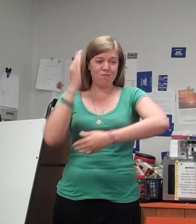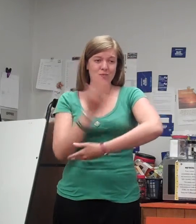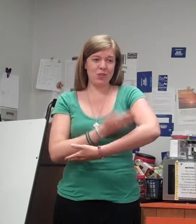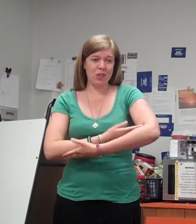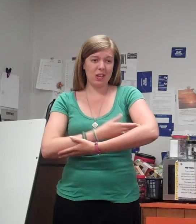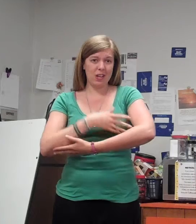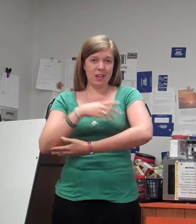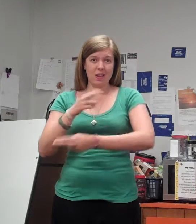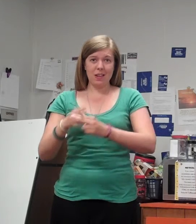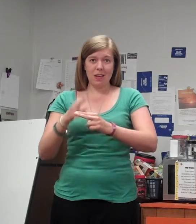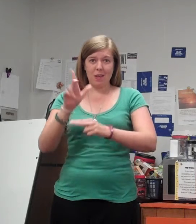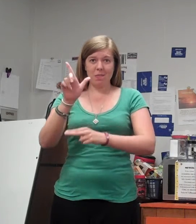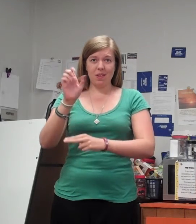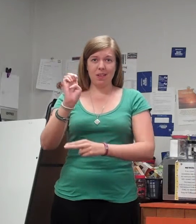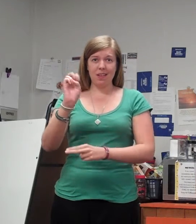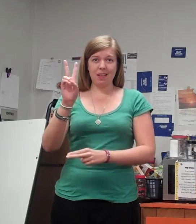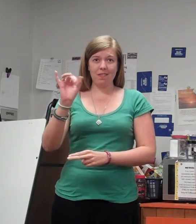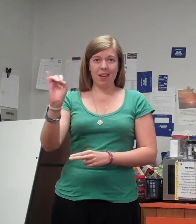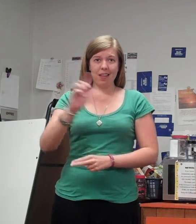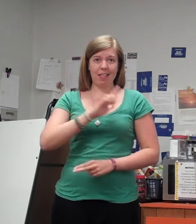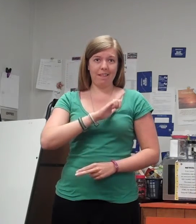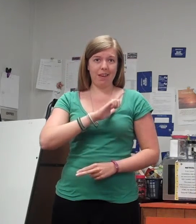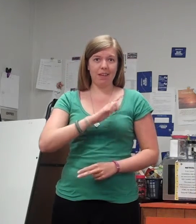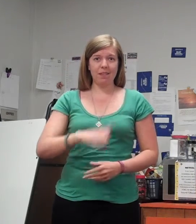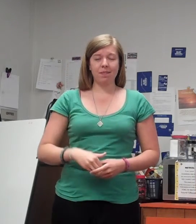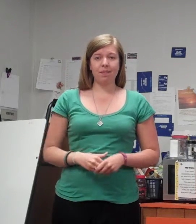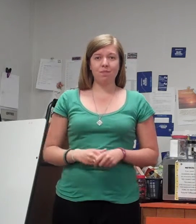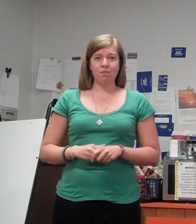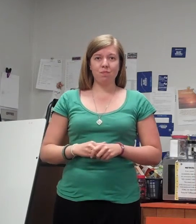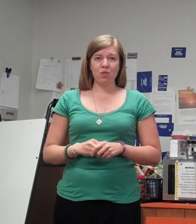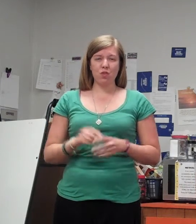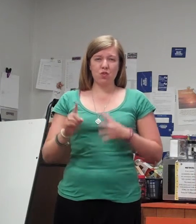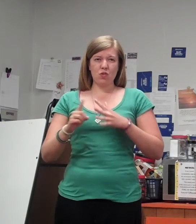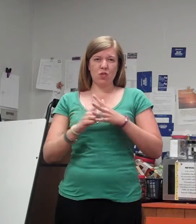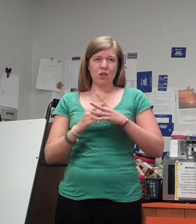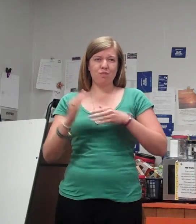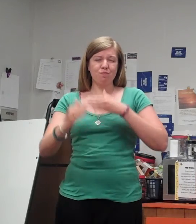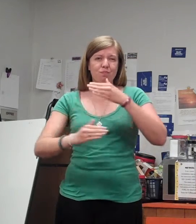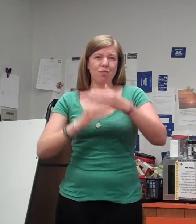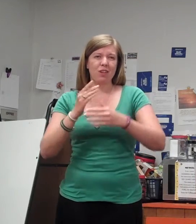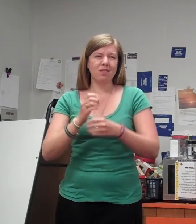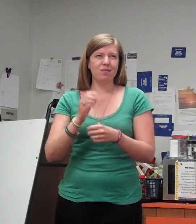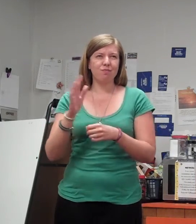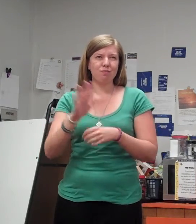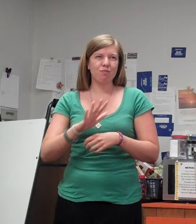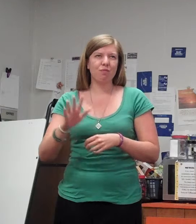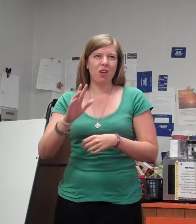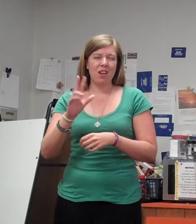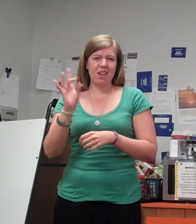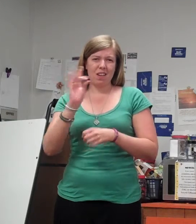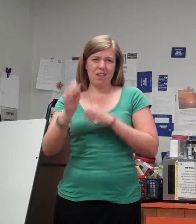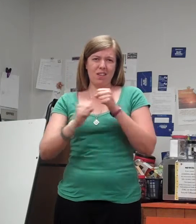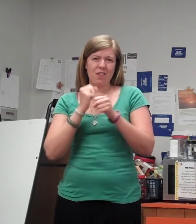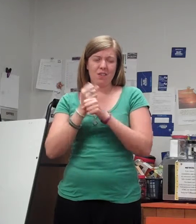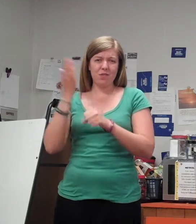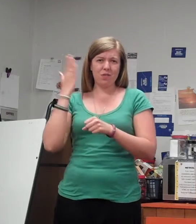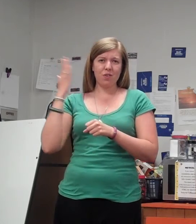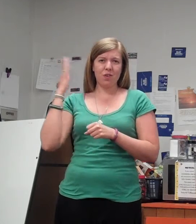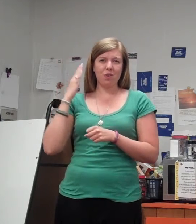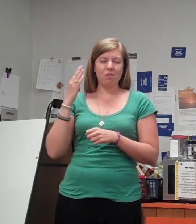When we started the process about 8 years ago, we didn't know at that time how involved it was going to be.